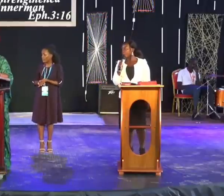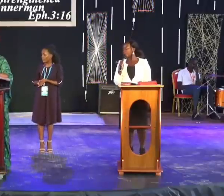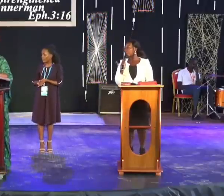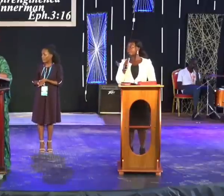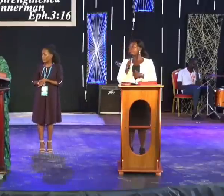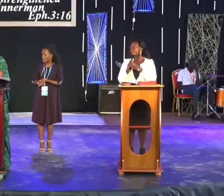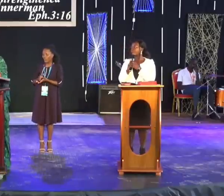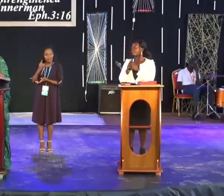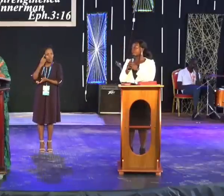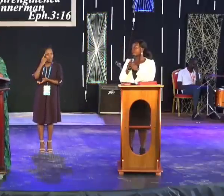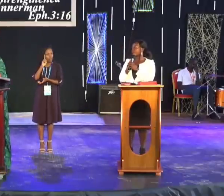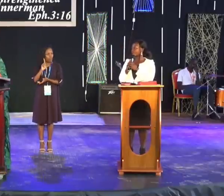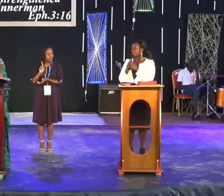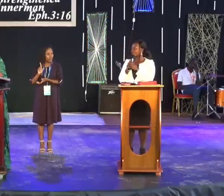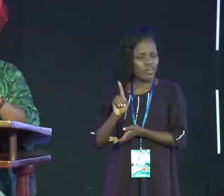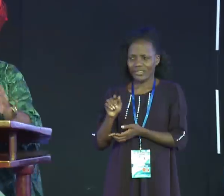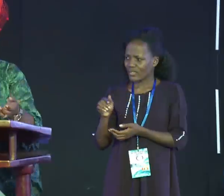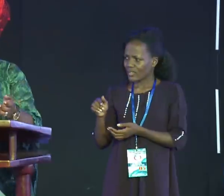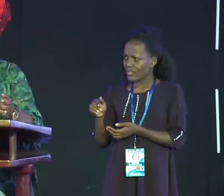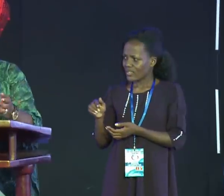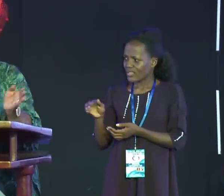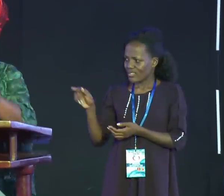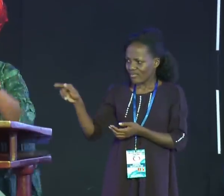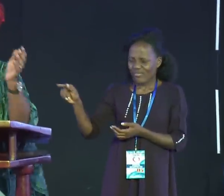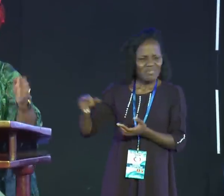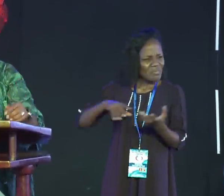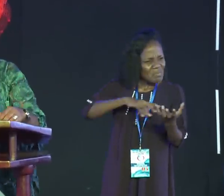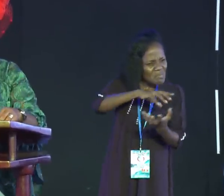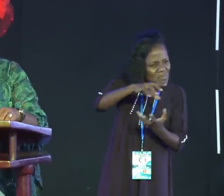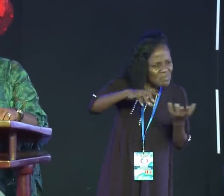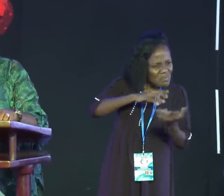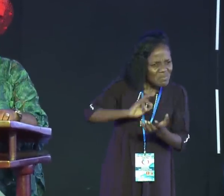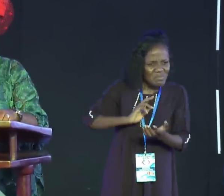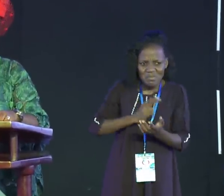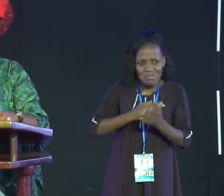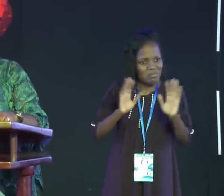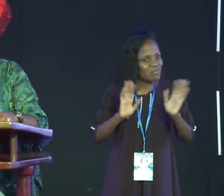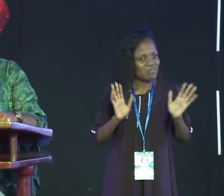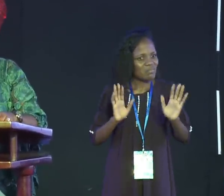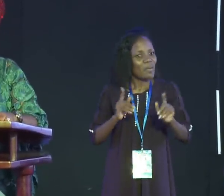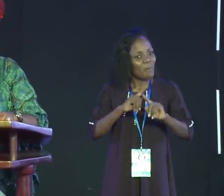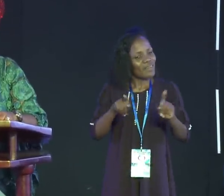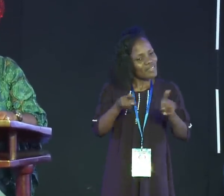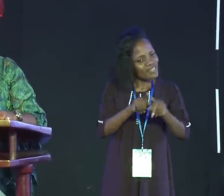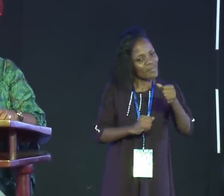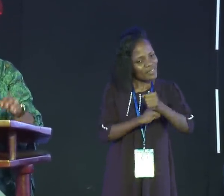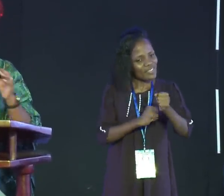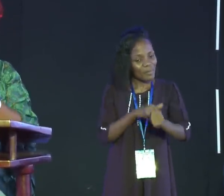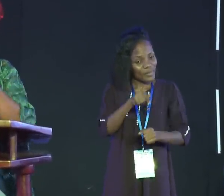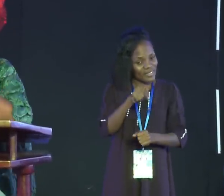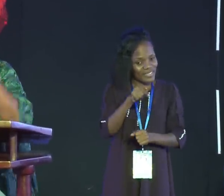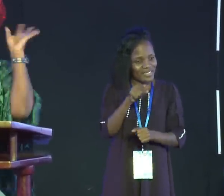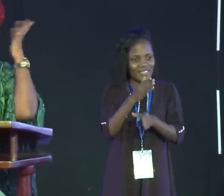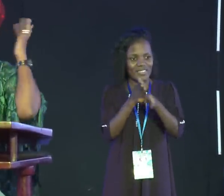Olw'obutataaganya mu nkola eno. for not wavering or changing